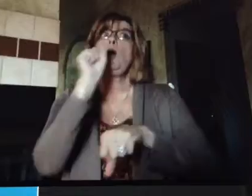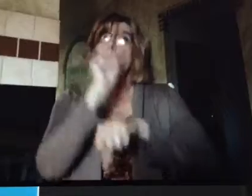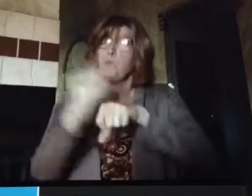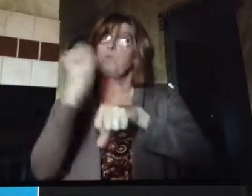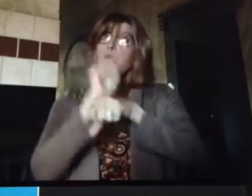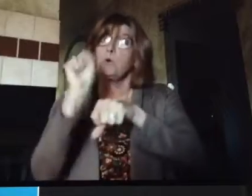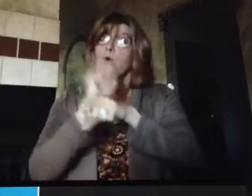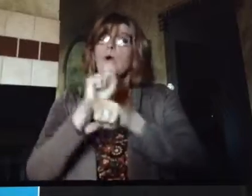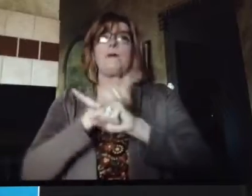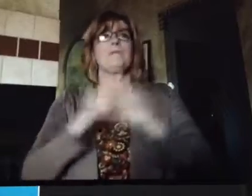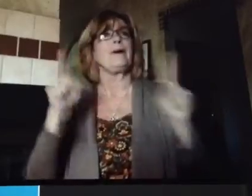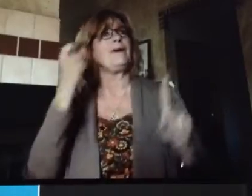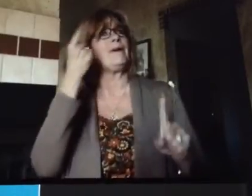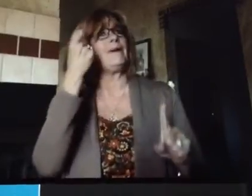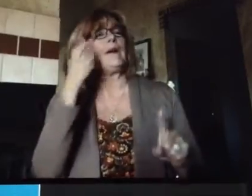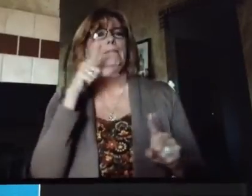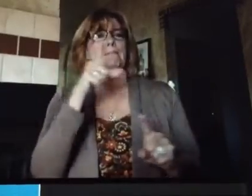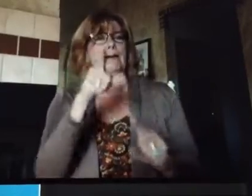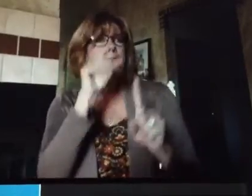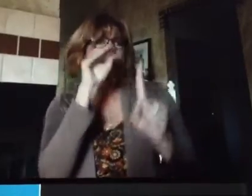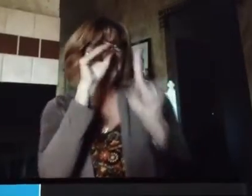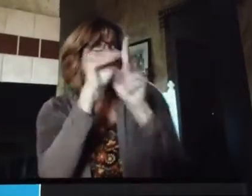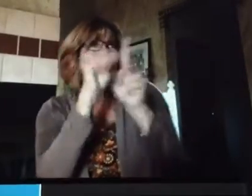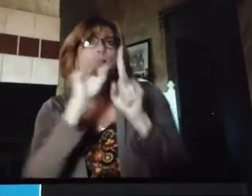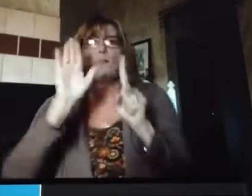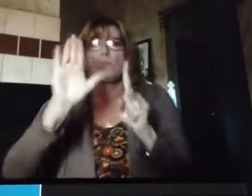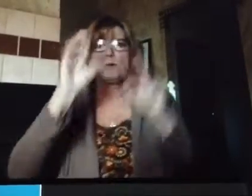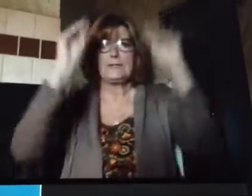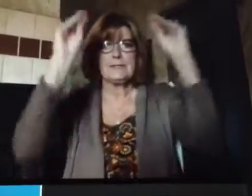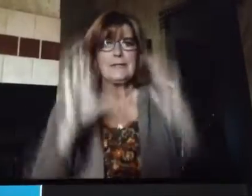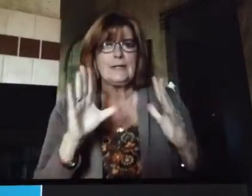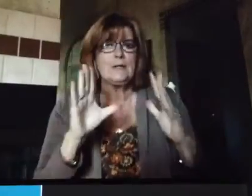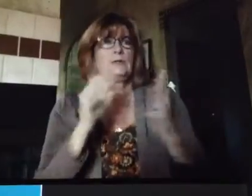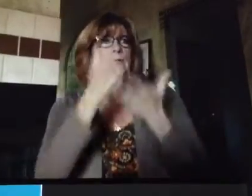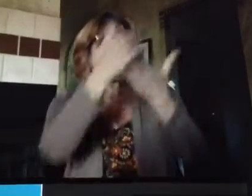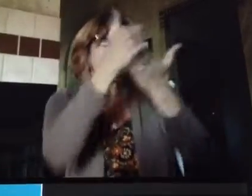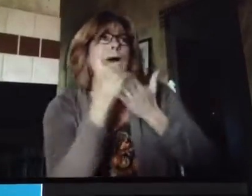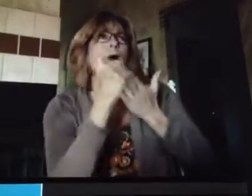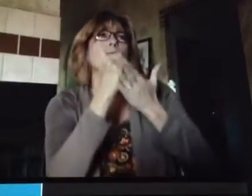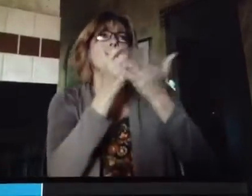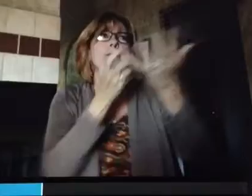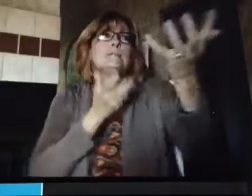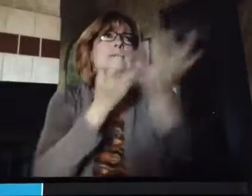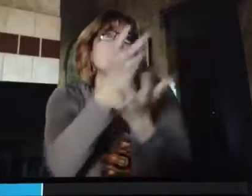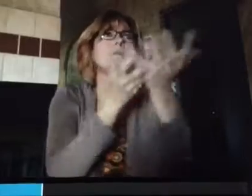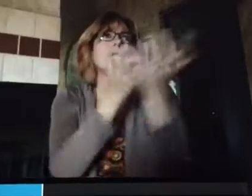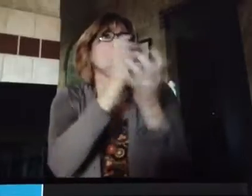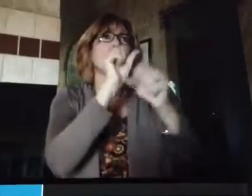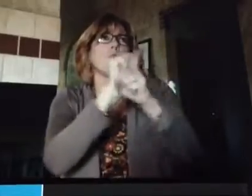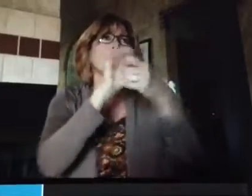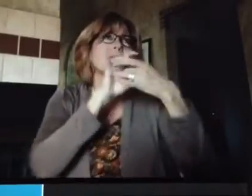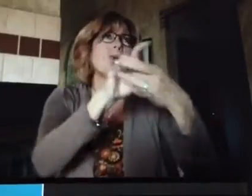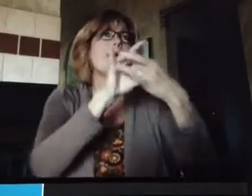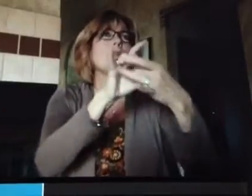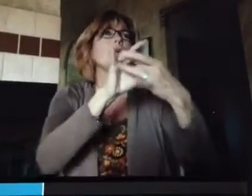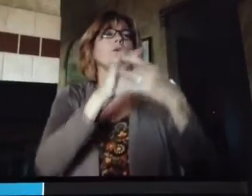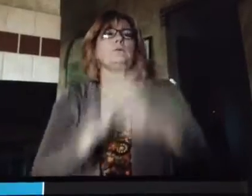in. Also, they worked really hard, but they asked their teacher